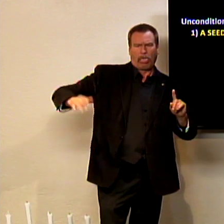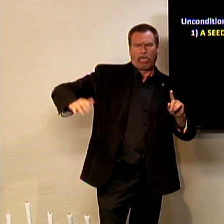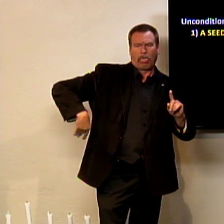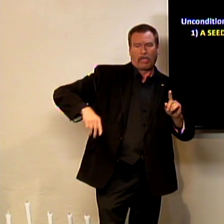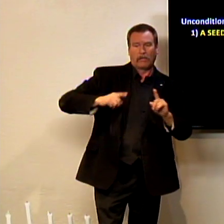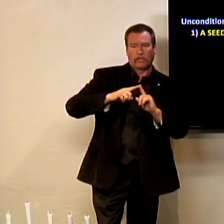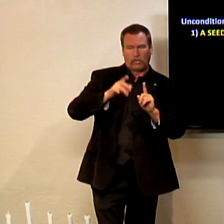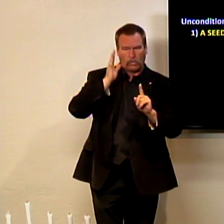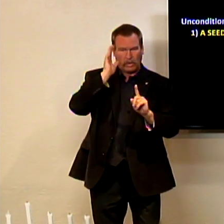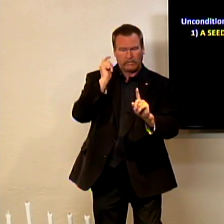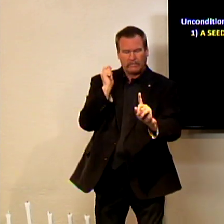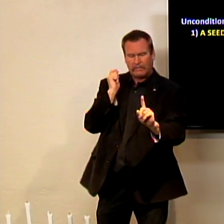to Abraham.